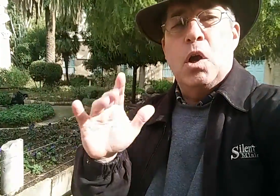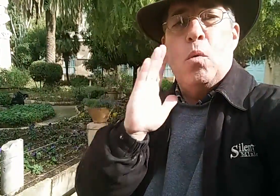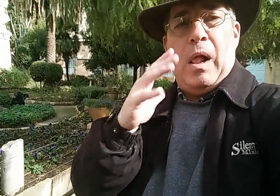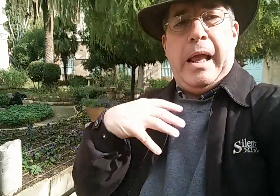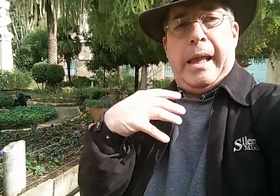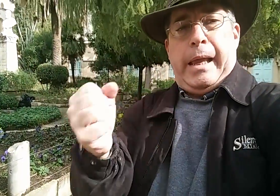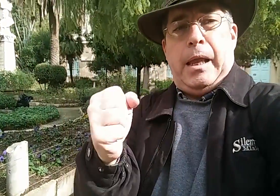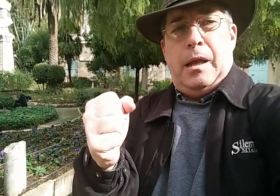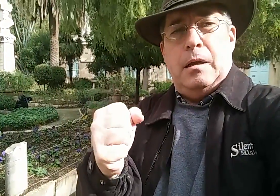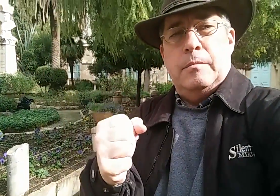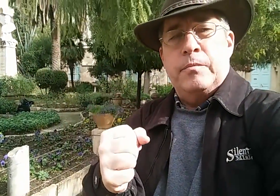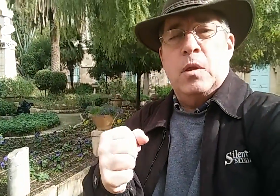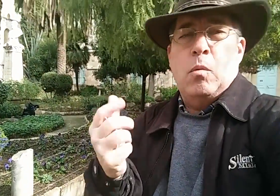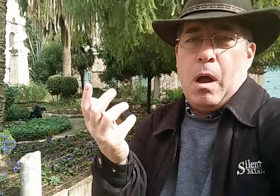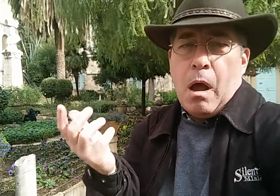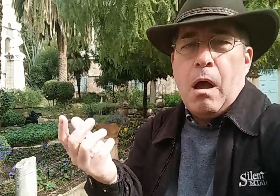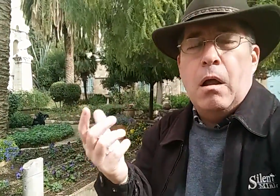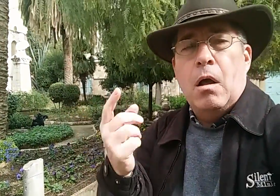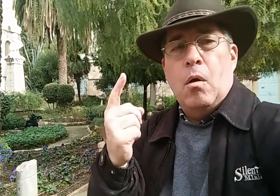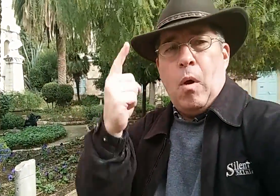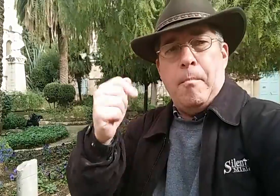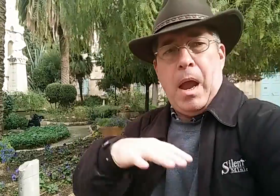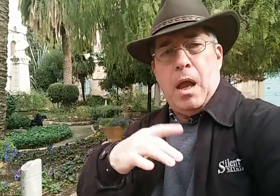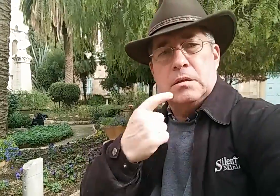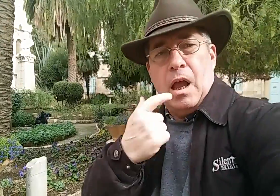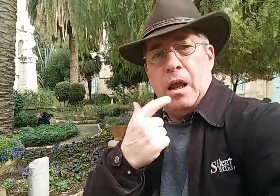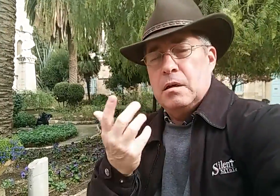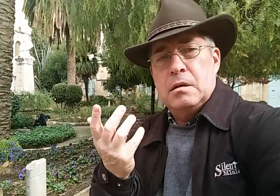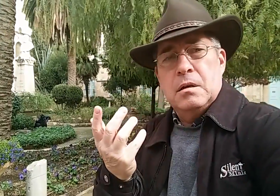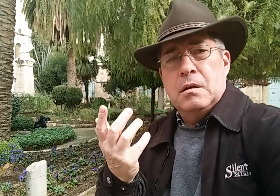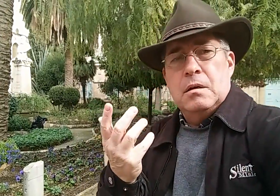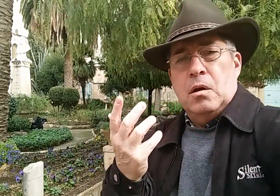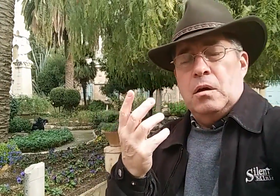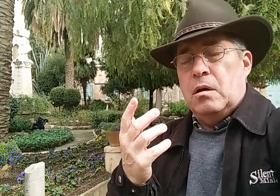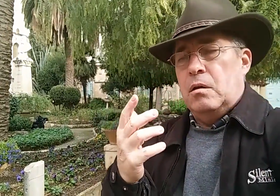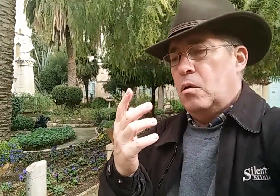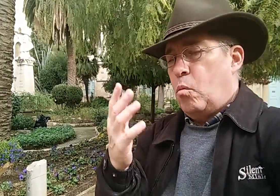and touched the water, then people would be healed. Well, one man said,